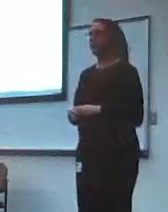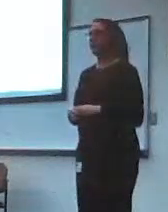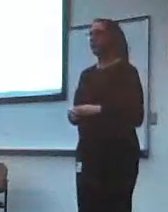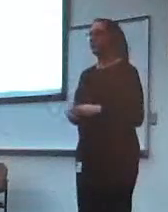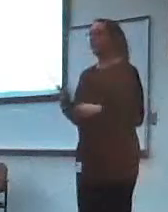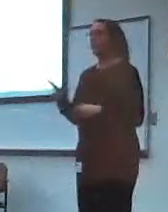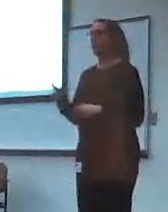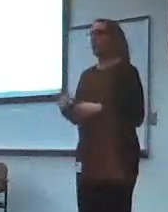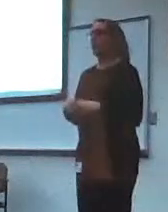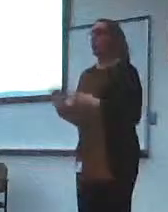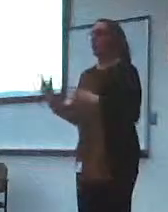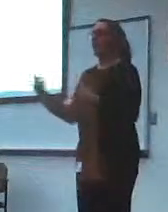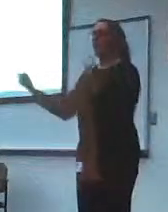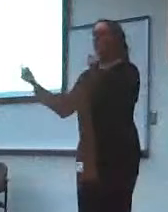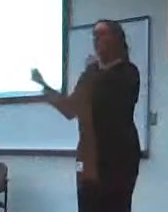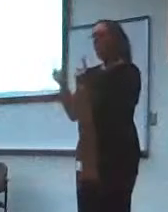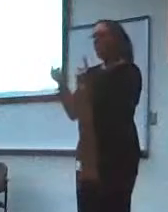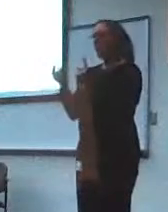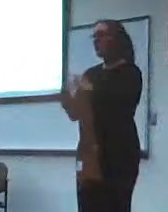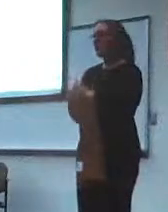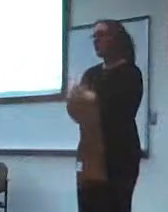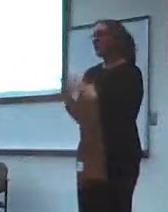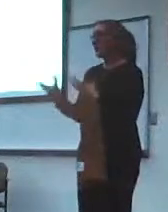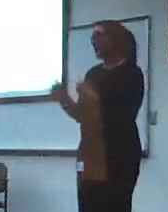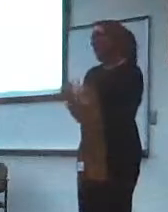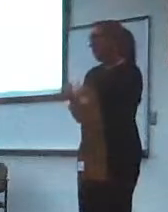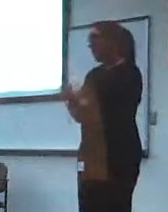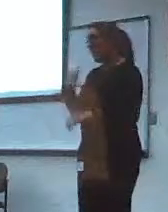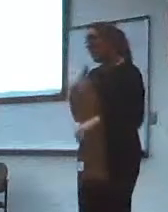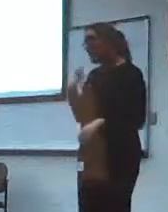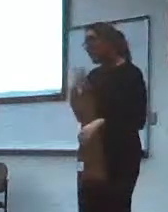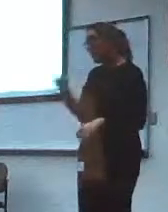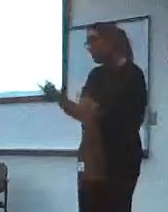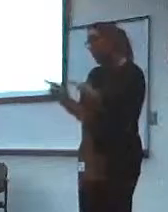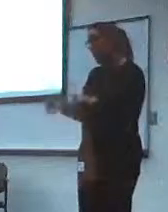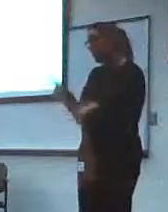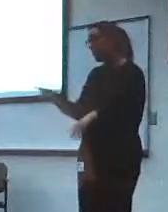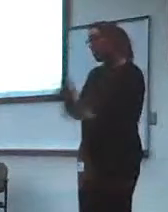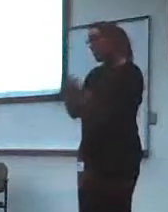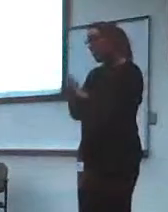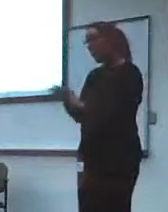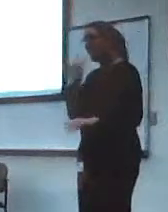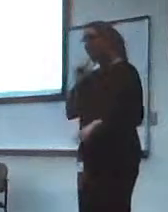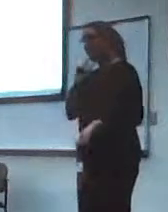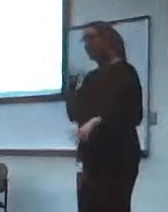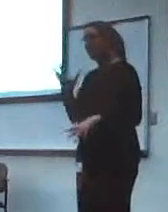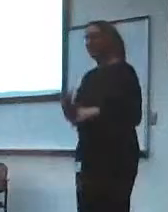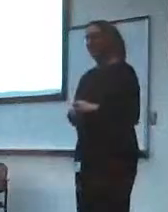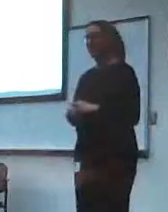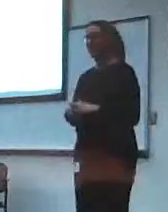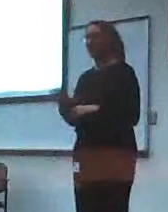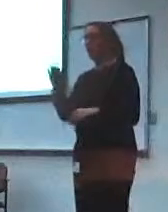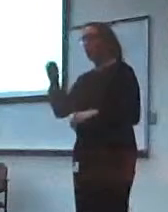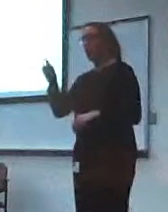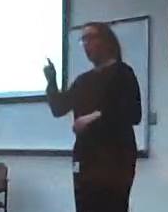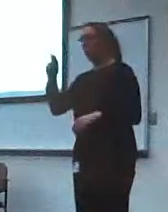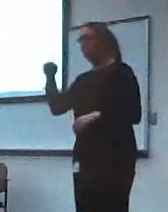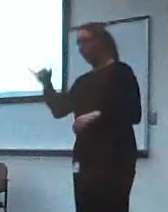And the hope is that we will bring the victim and the perpetrator together to mediate and